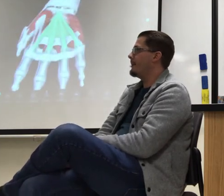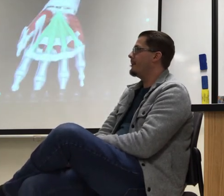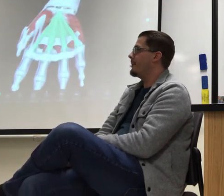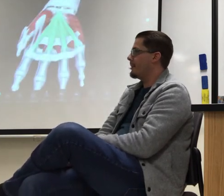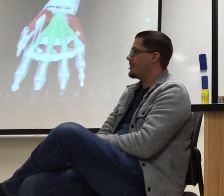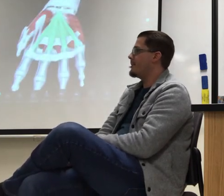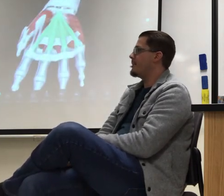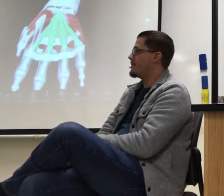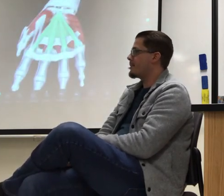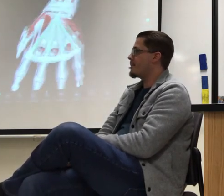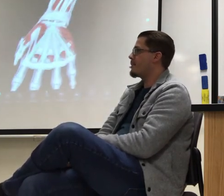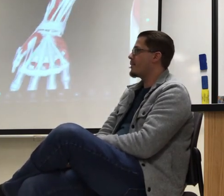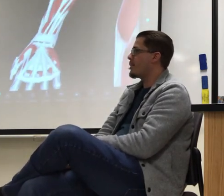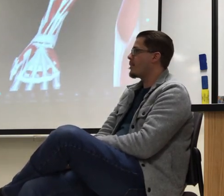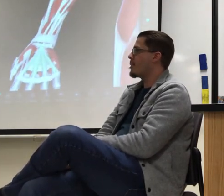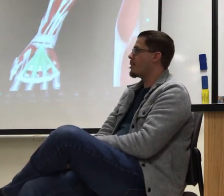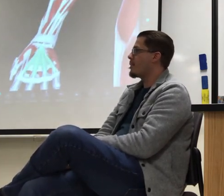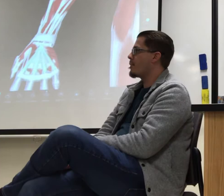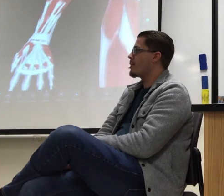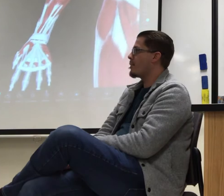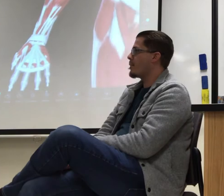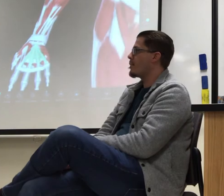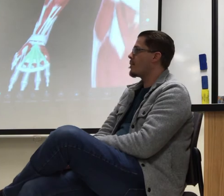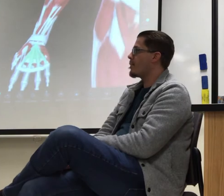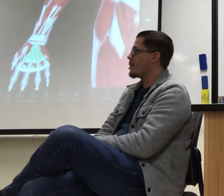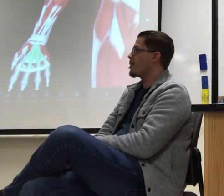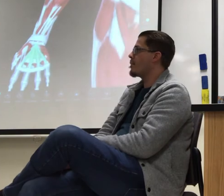It's a nice long tendon.